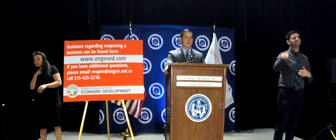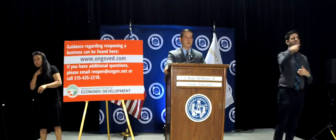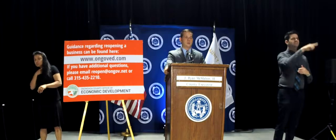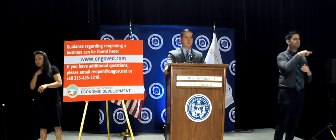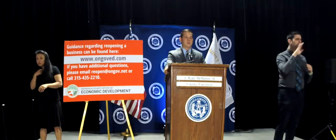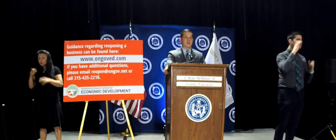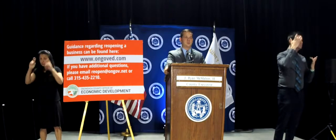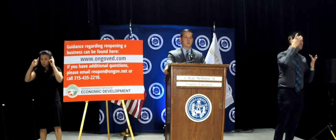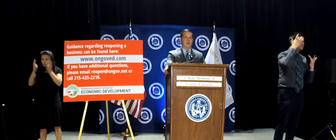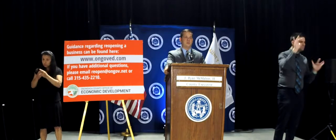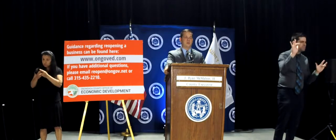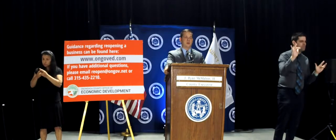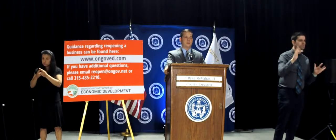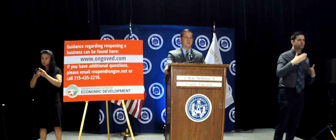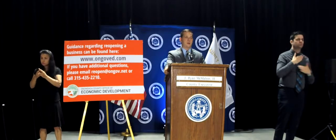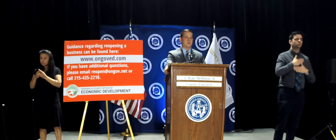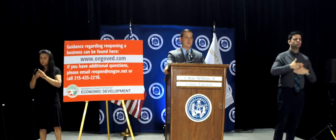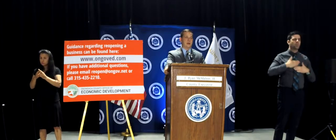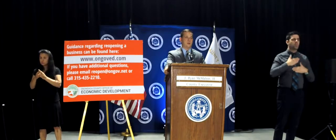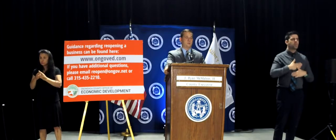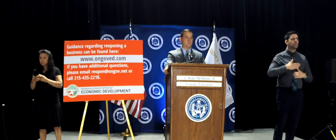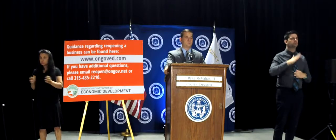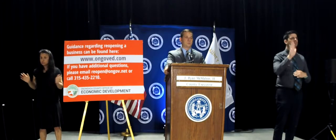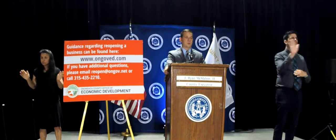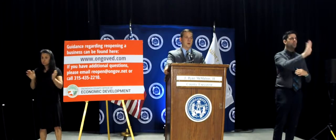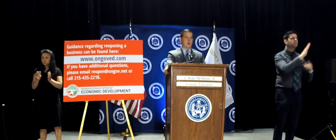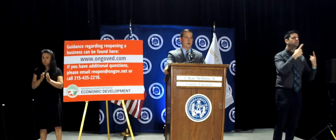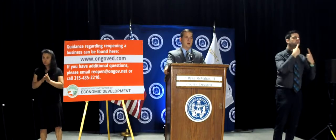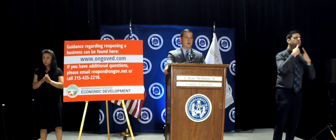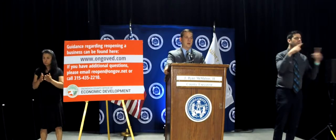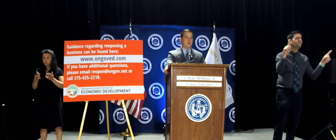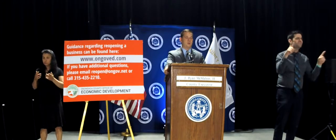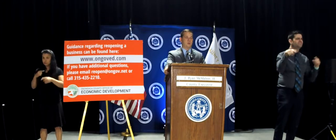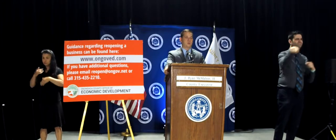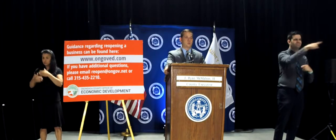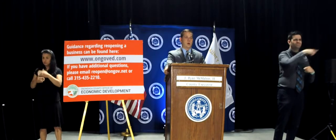Enjoy the success we've had fighting this virus together. And if we do this well,